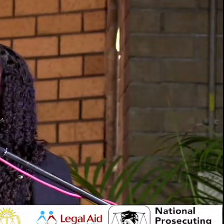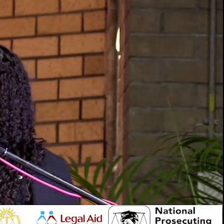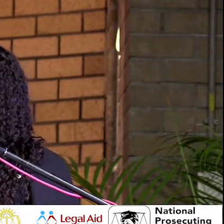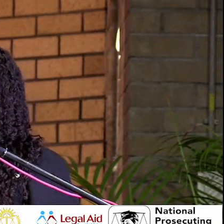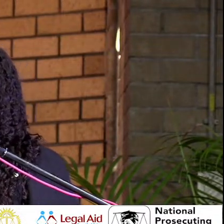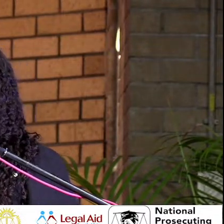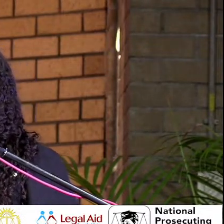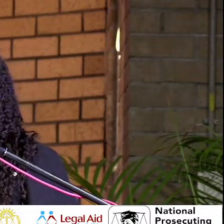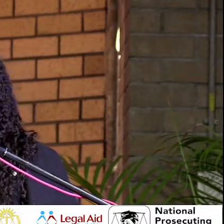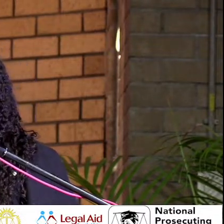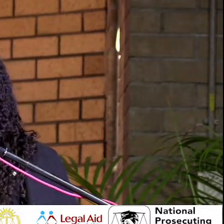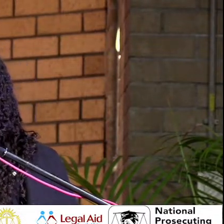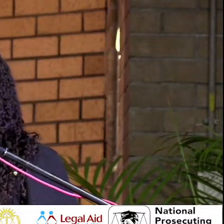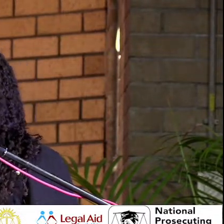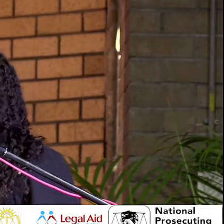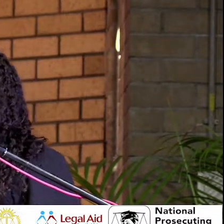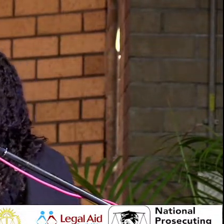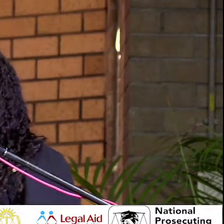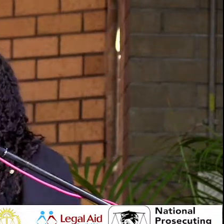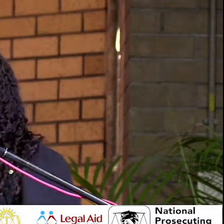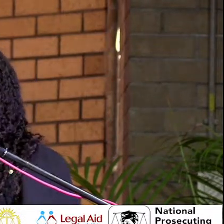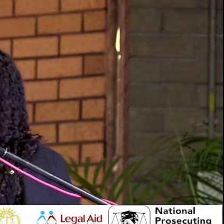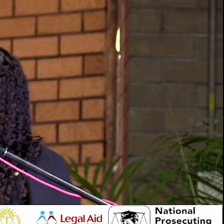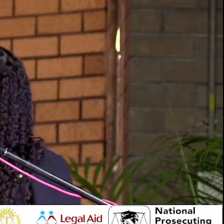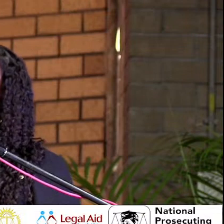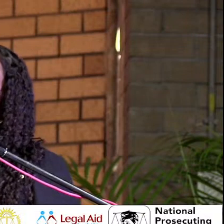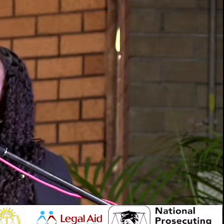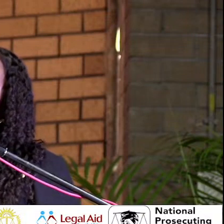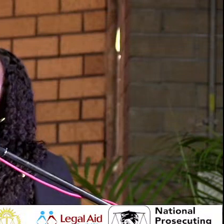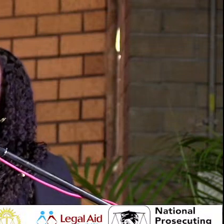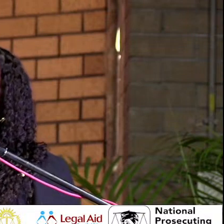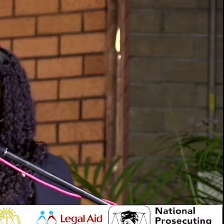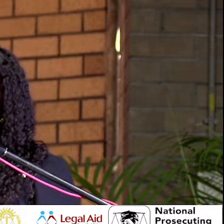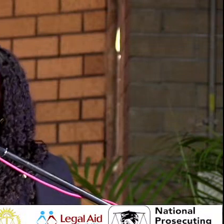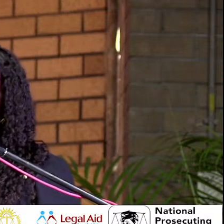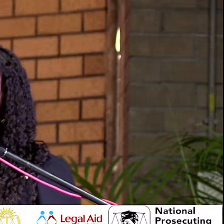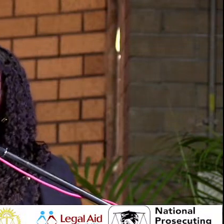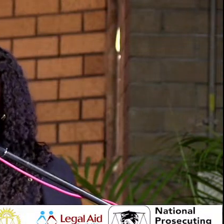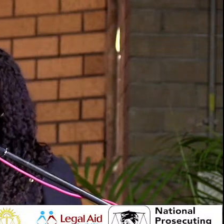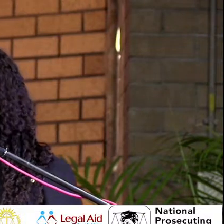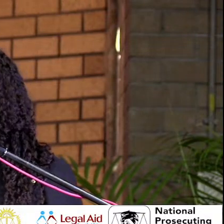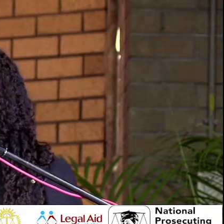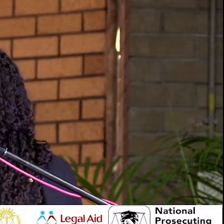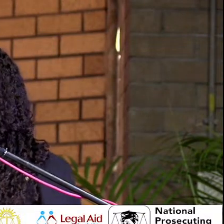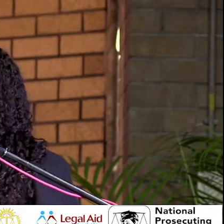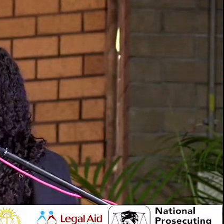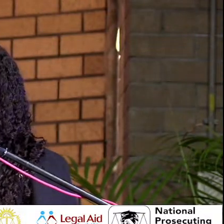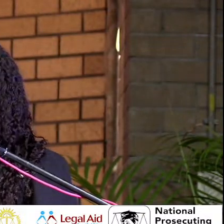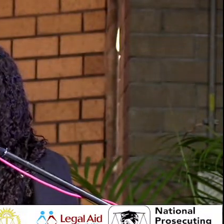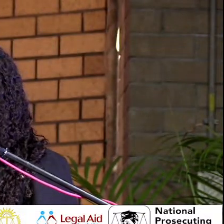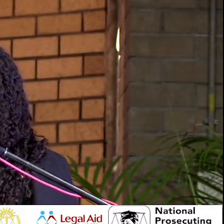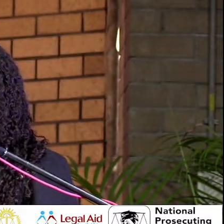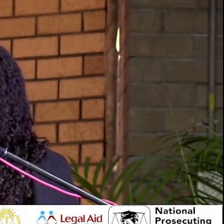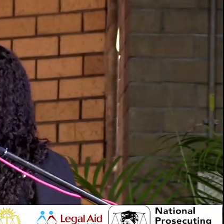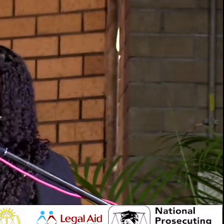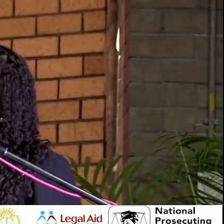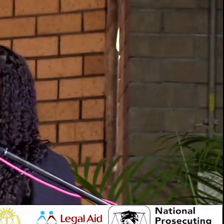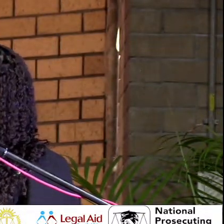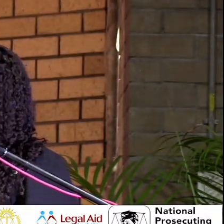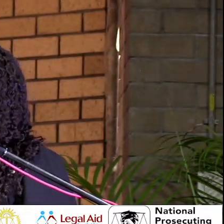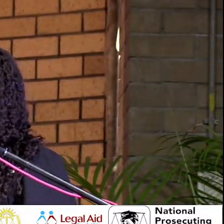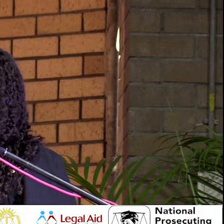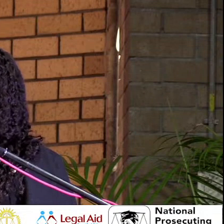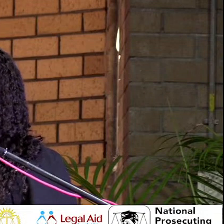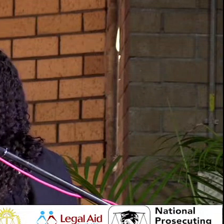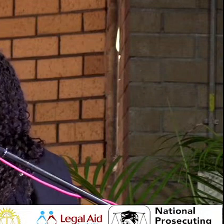Uyancediswa ngedivorce yakho uqhawula umtshato wakho. Kwala magqwetha kwa-Legal Aid bancedisana nawe ke ufumane isondlo for umntana.